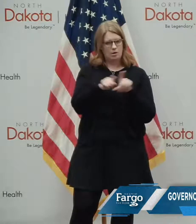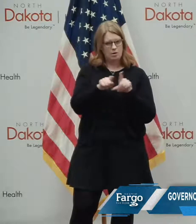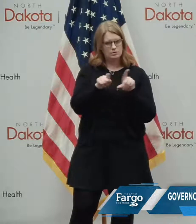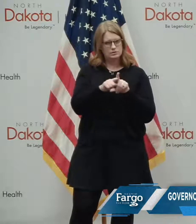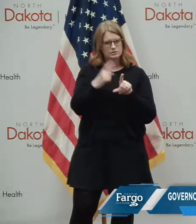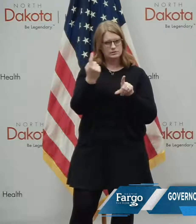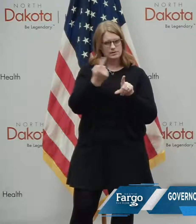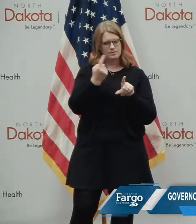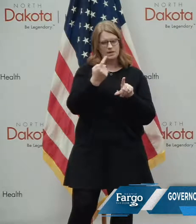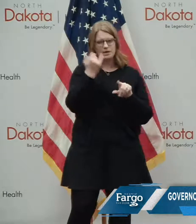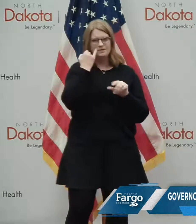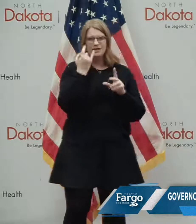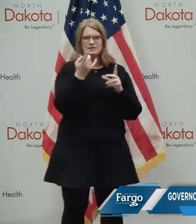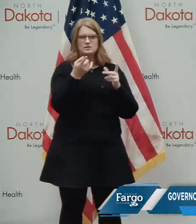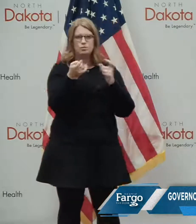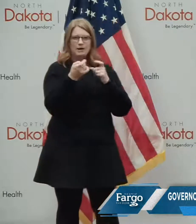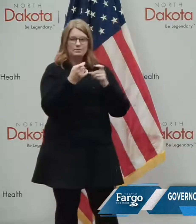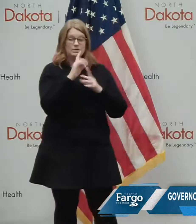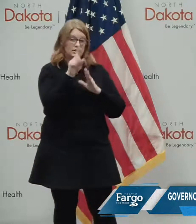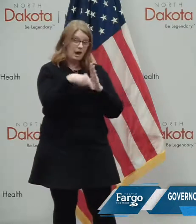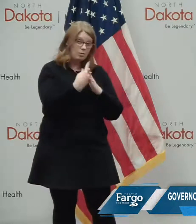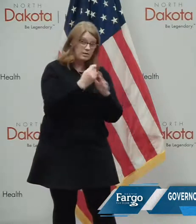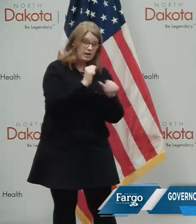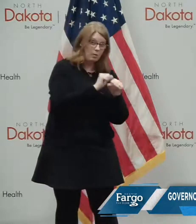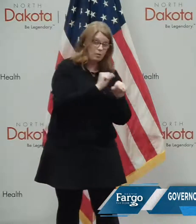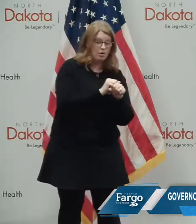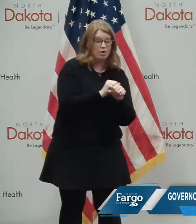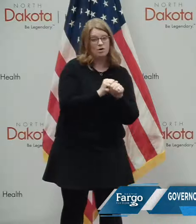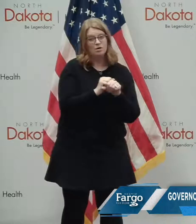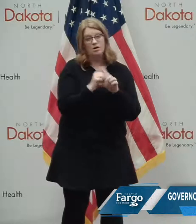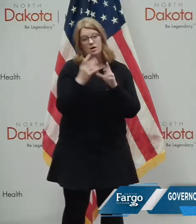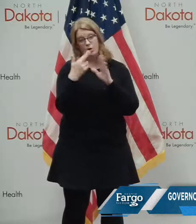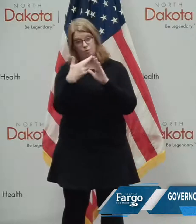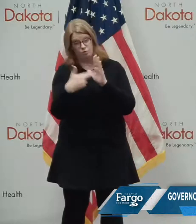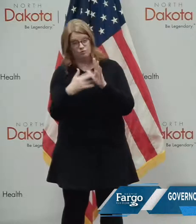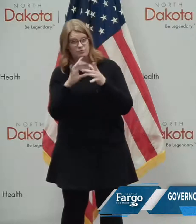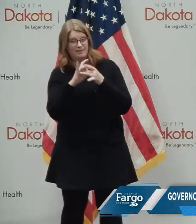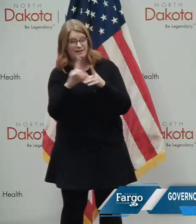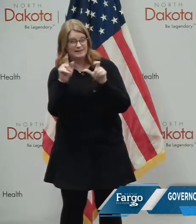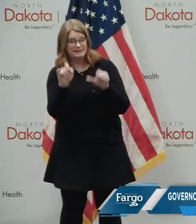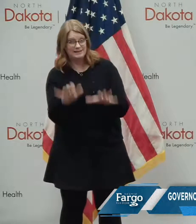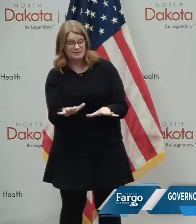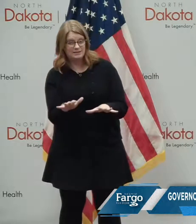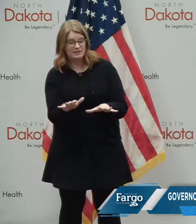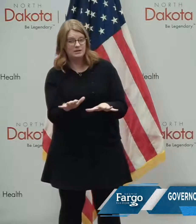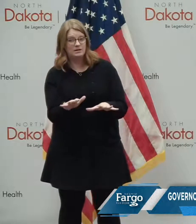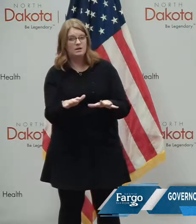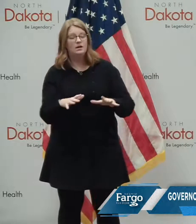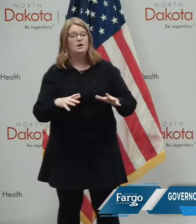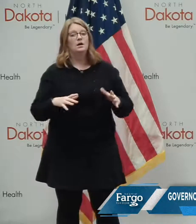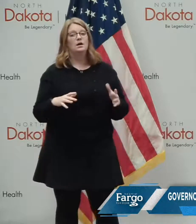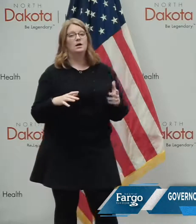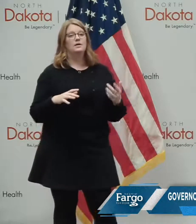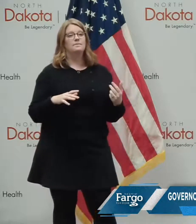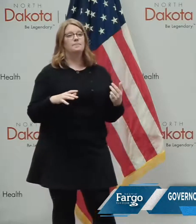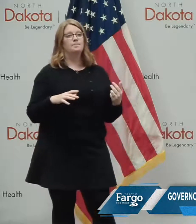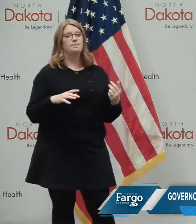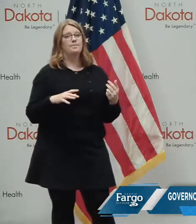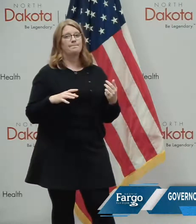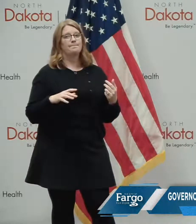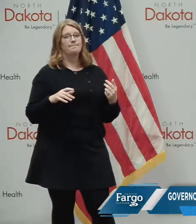it's regulations about hours they work or regulations around testing, because we know that when we've got high amounts